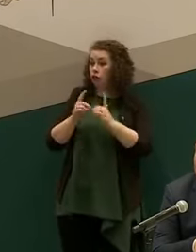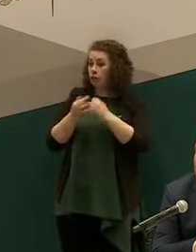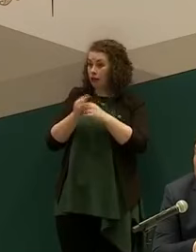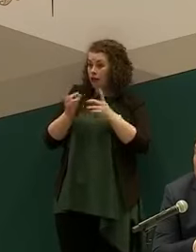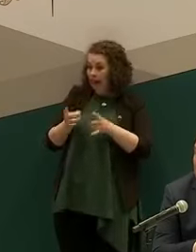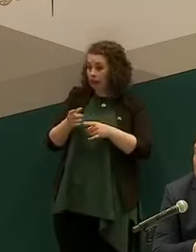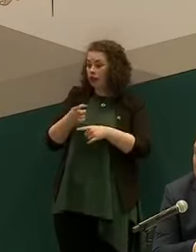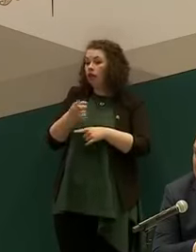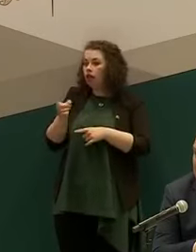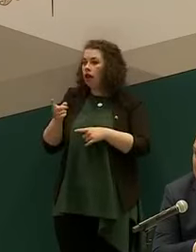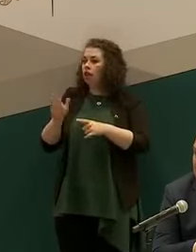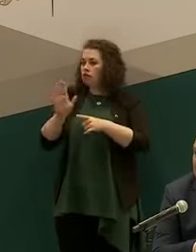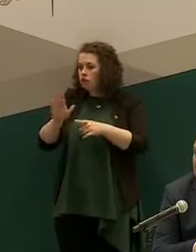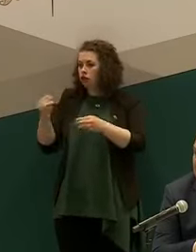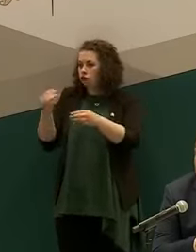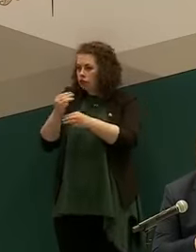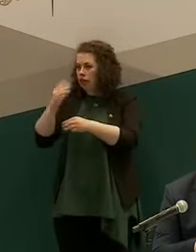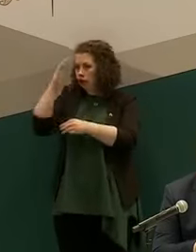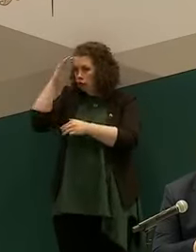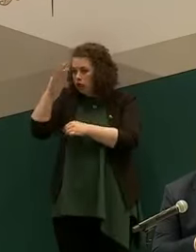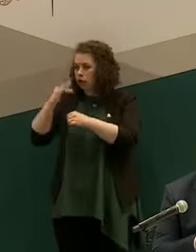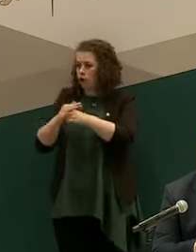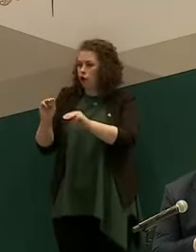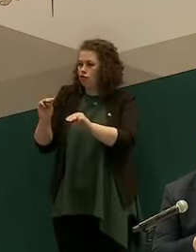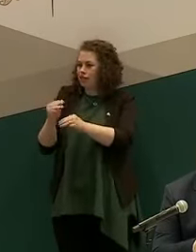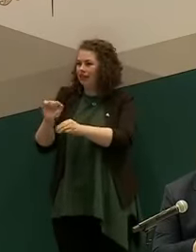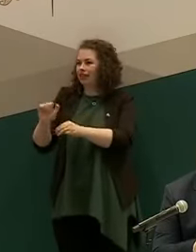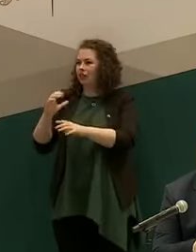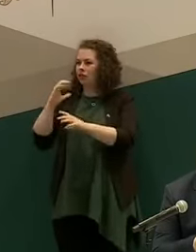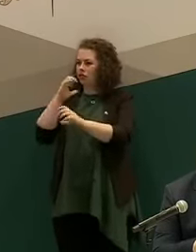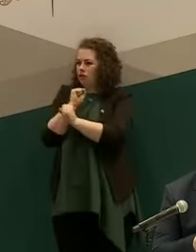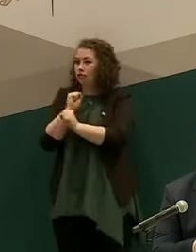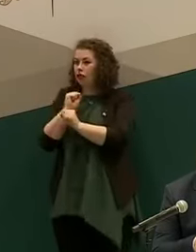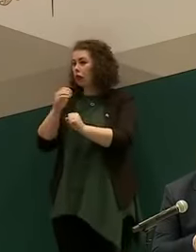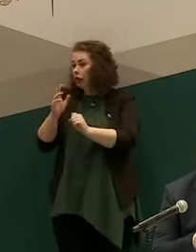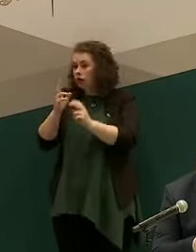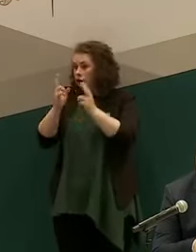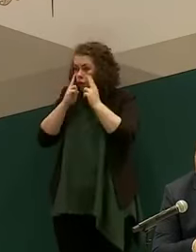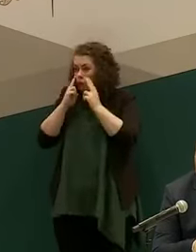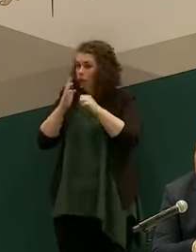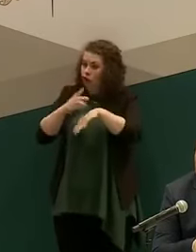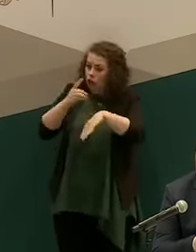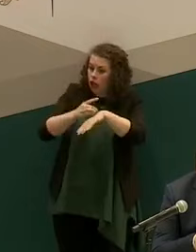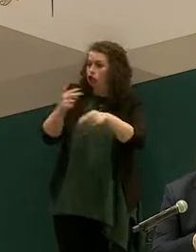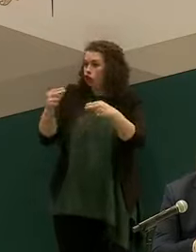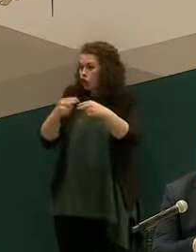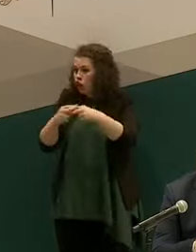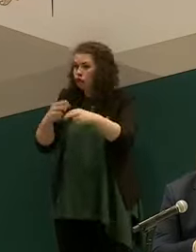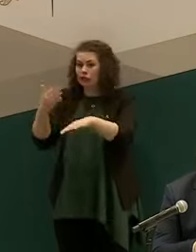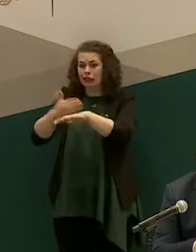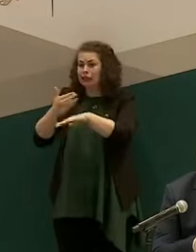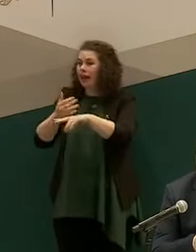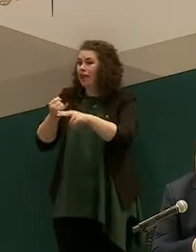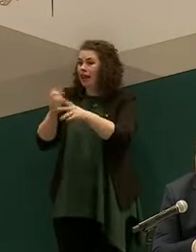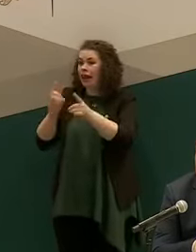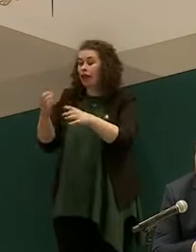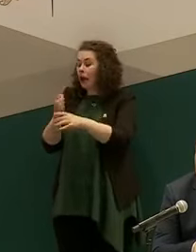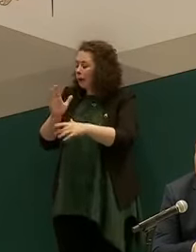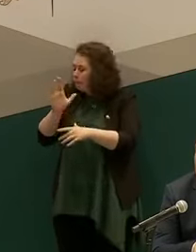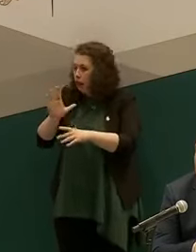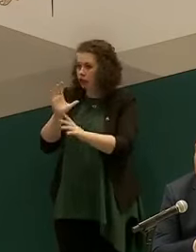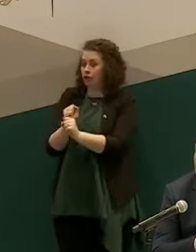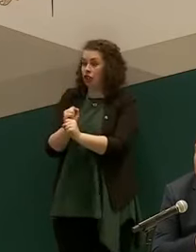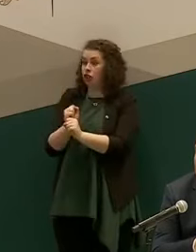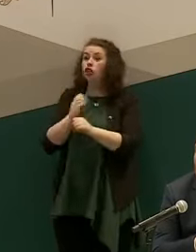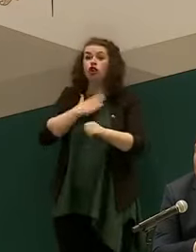absolute obligation to protect those principles. Those are basic ethical principles that we need to be able to uphold and to assure the public we continue to